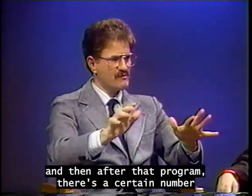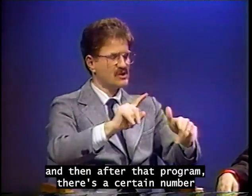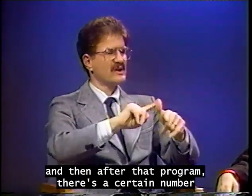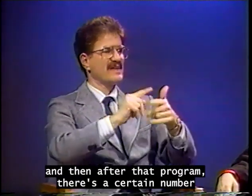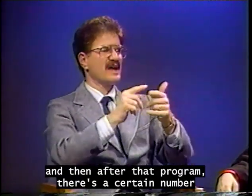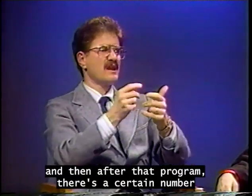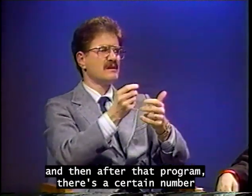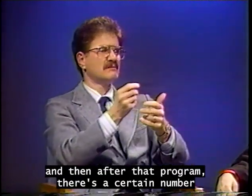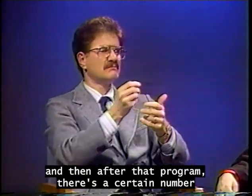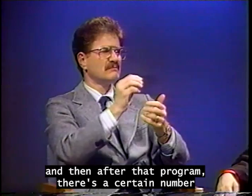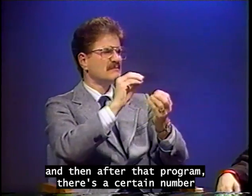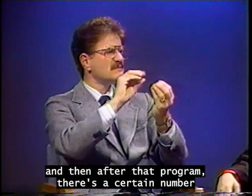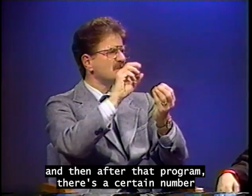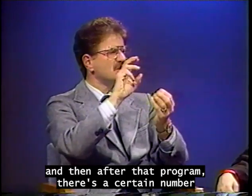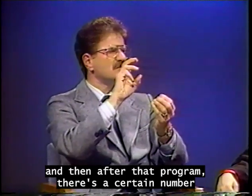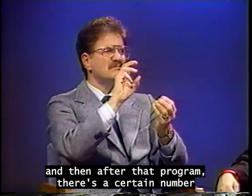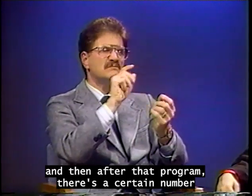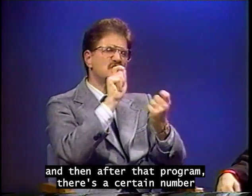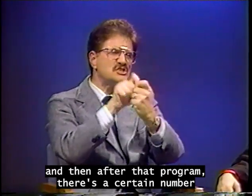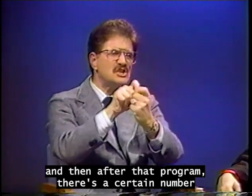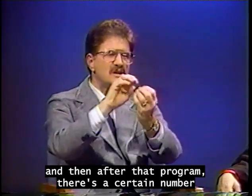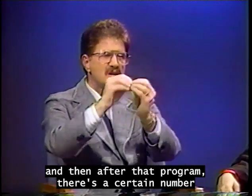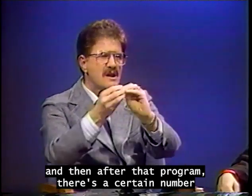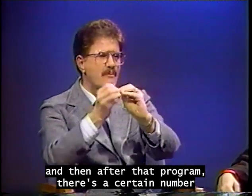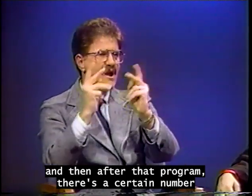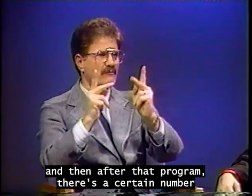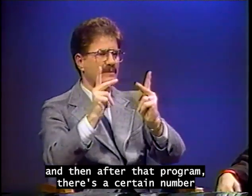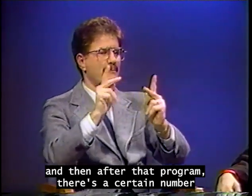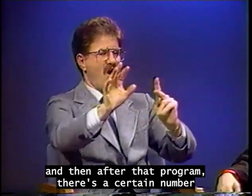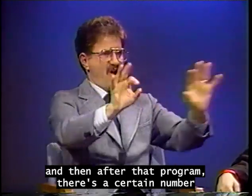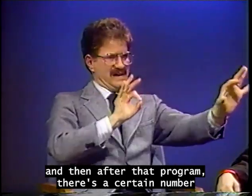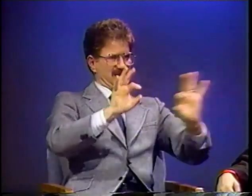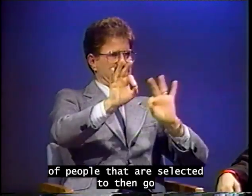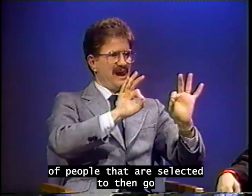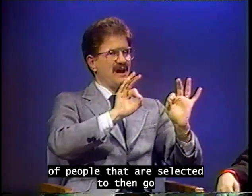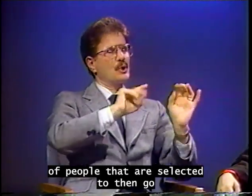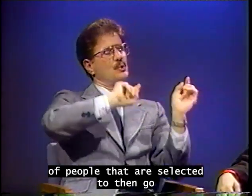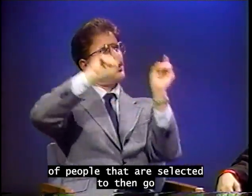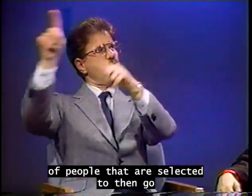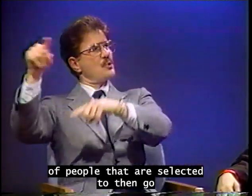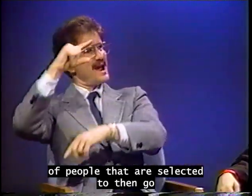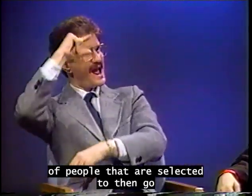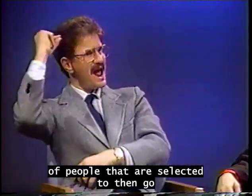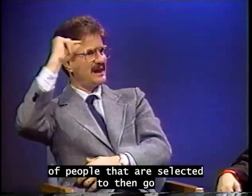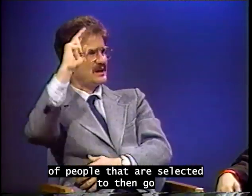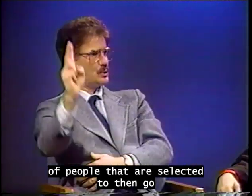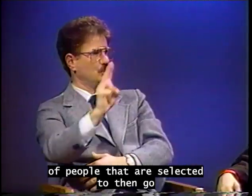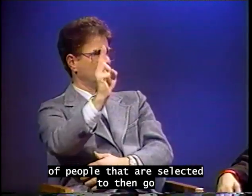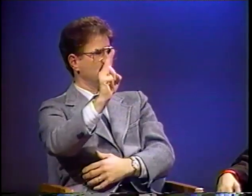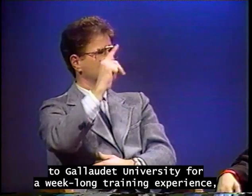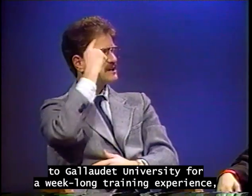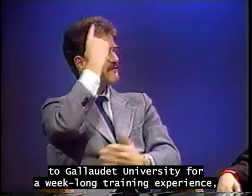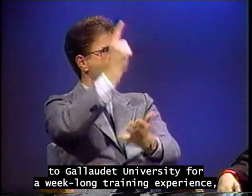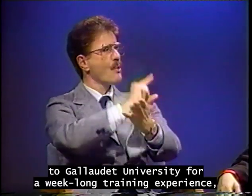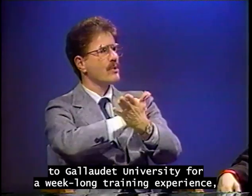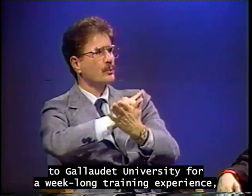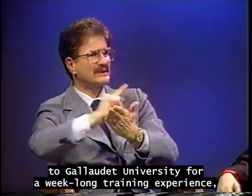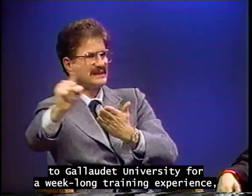program, there's a certain number of people are selected to then go to Gallaudet University for